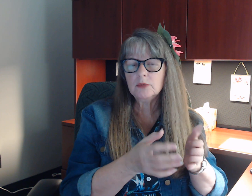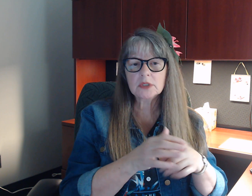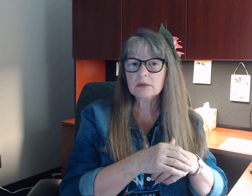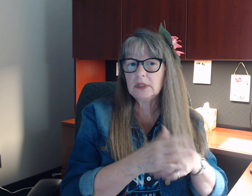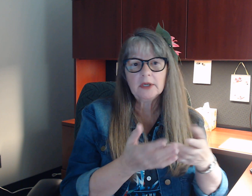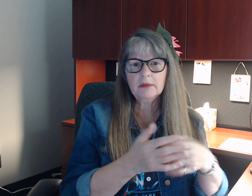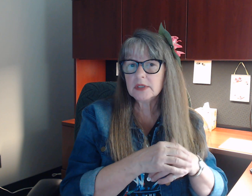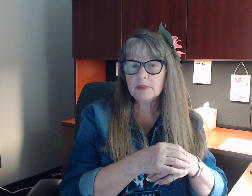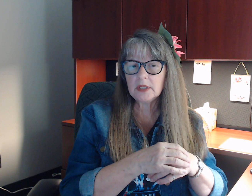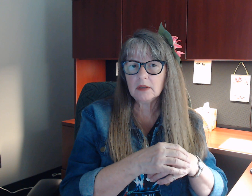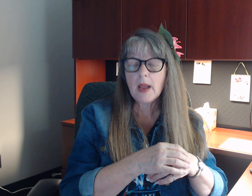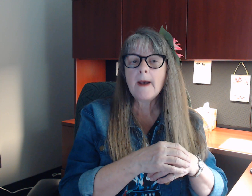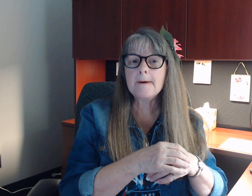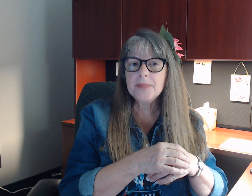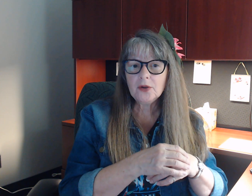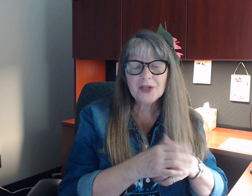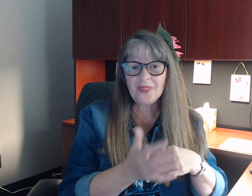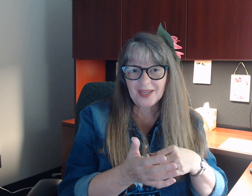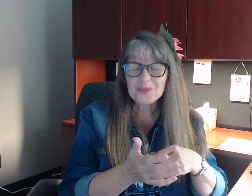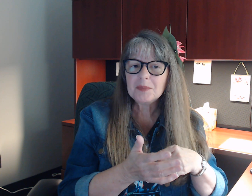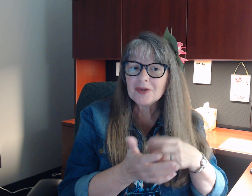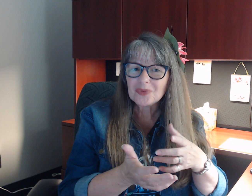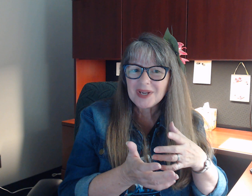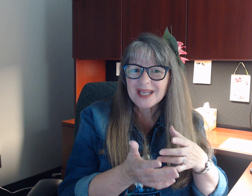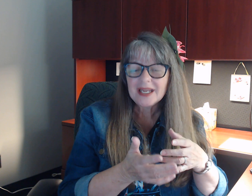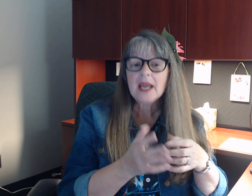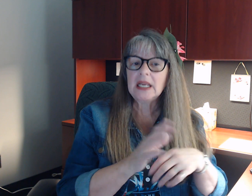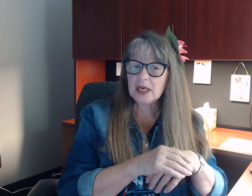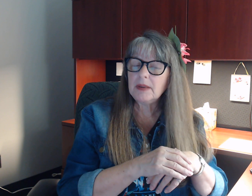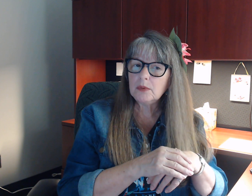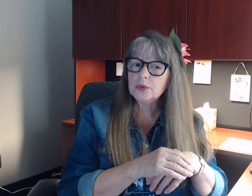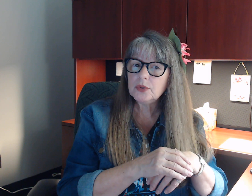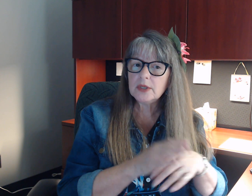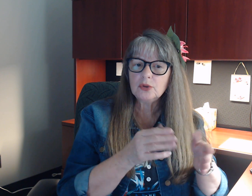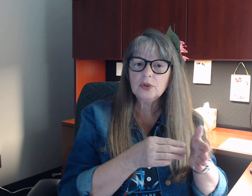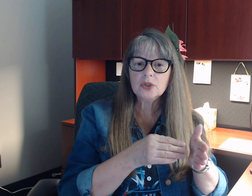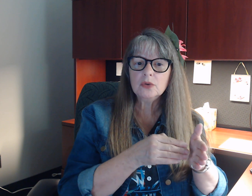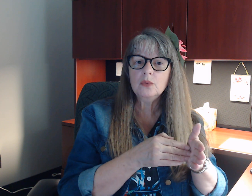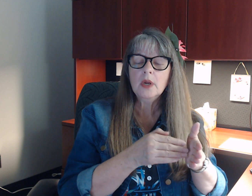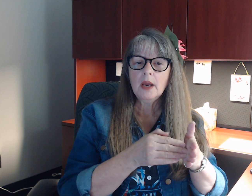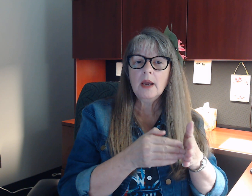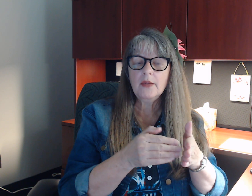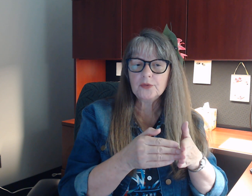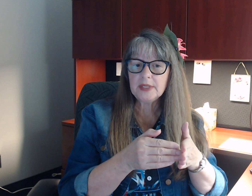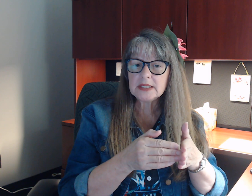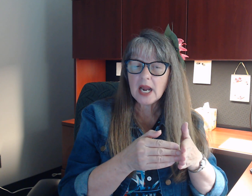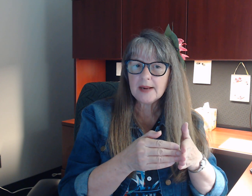just clear. It's no big deal. A billion then would be 3. And a lot of people will do it. So you could do 3 at times and it